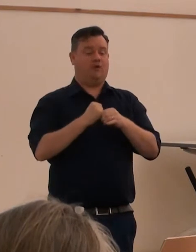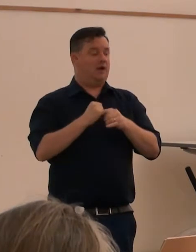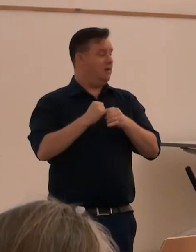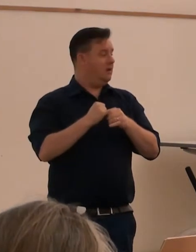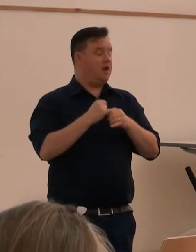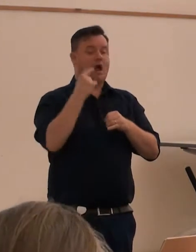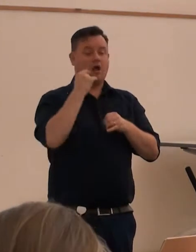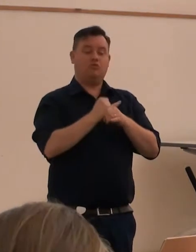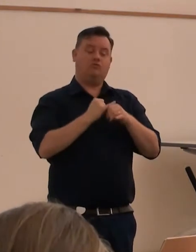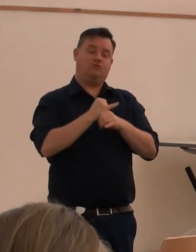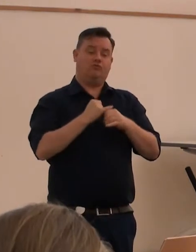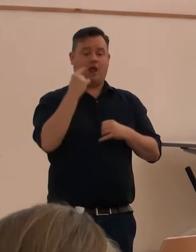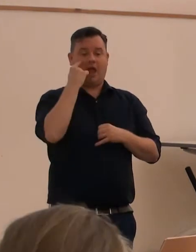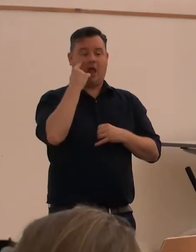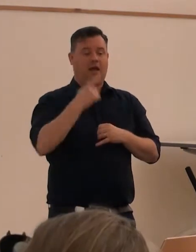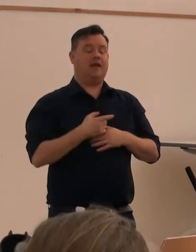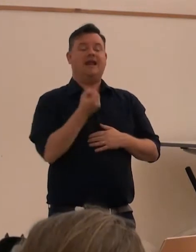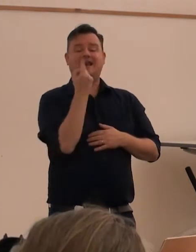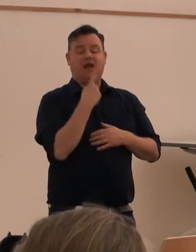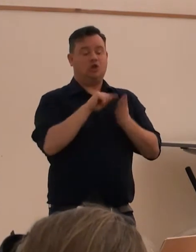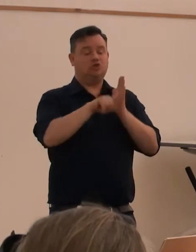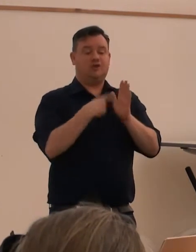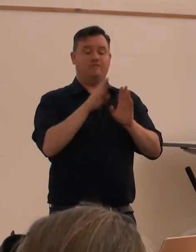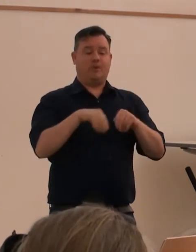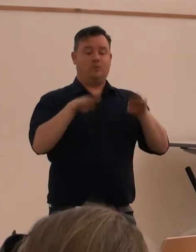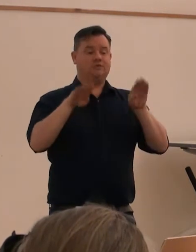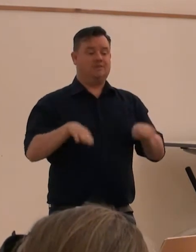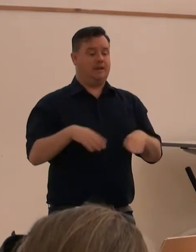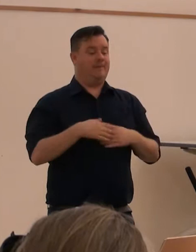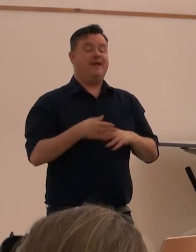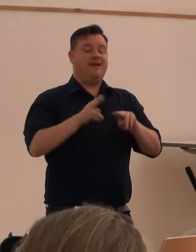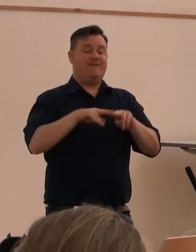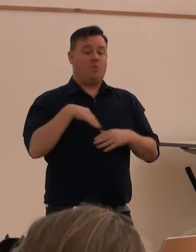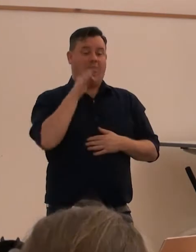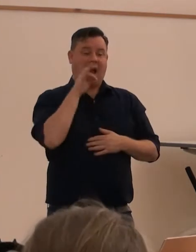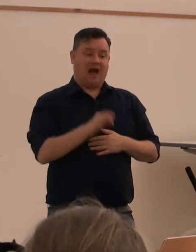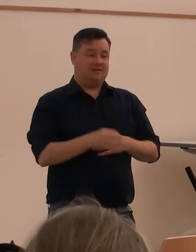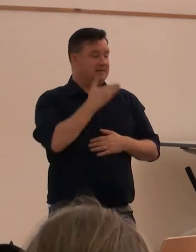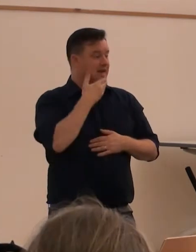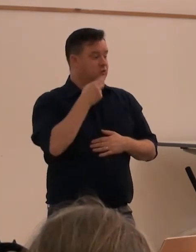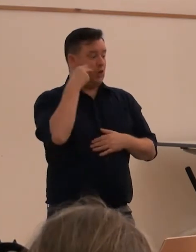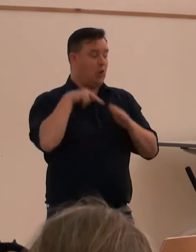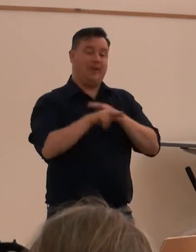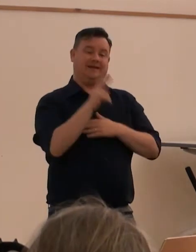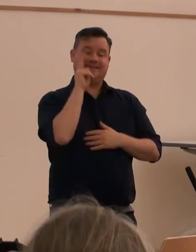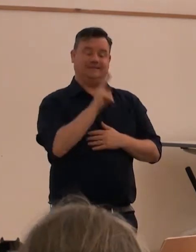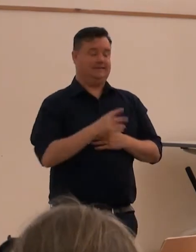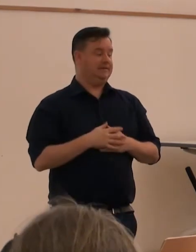Grey Eye is near the Jetty Museum. I'm sure if you want to nice it, you can go in and have a look at it if you want